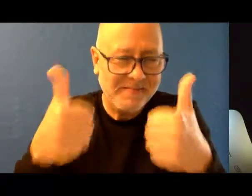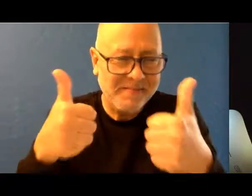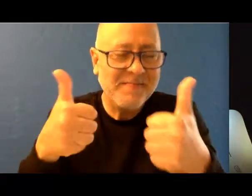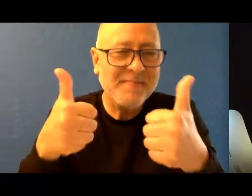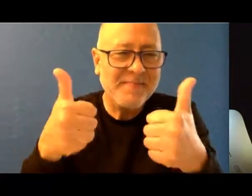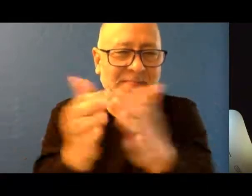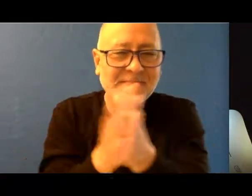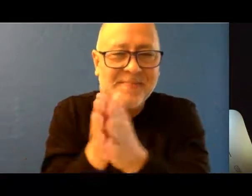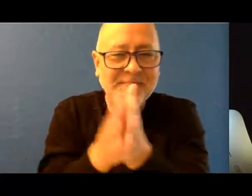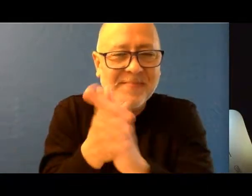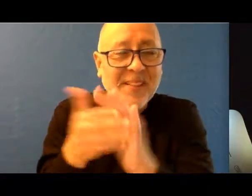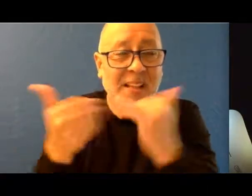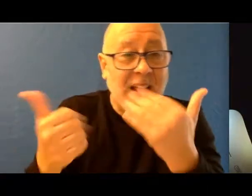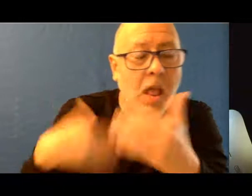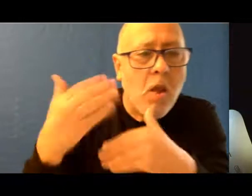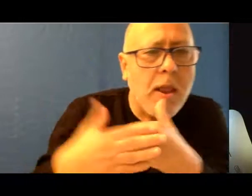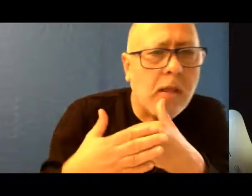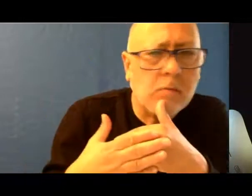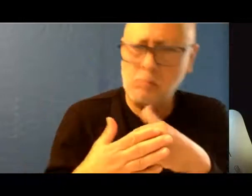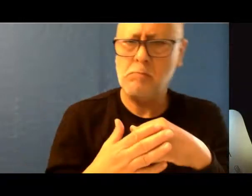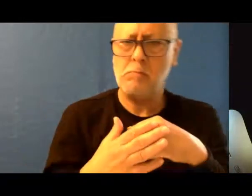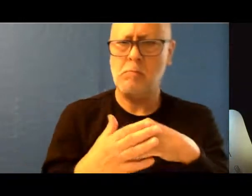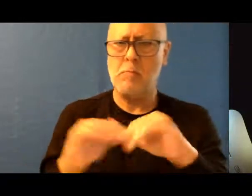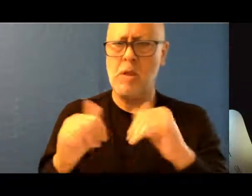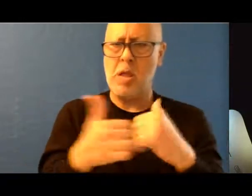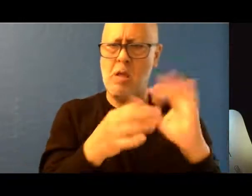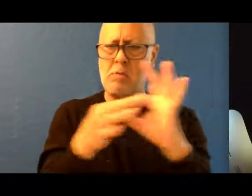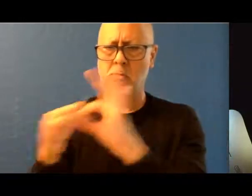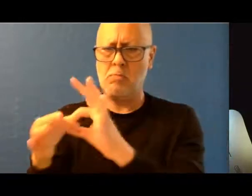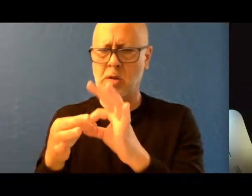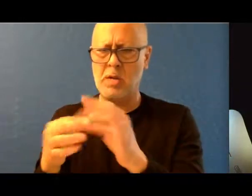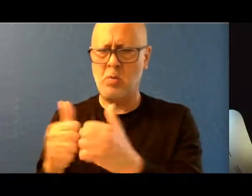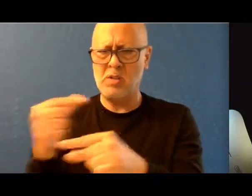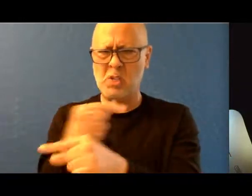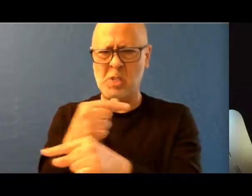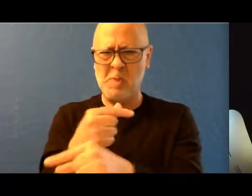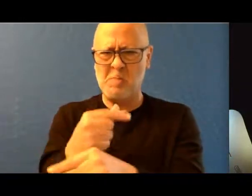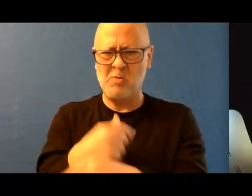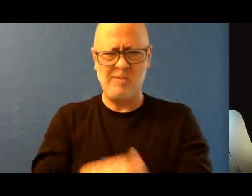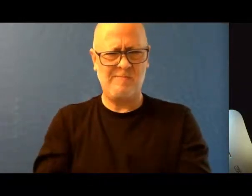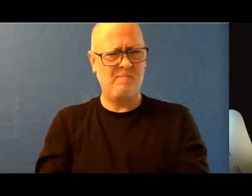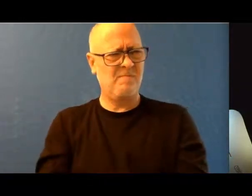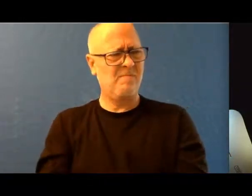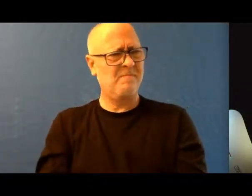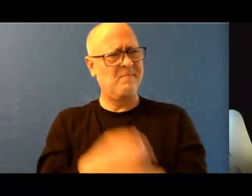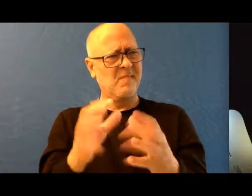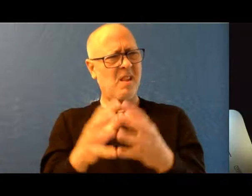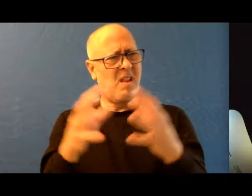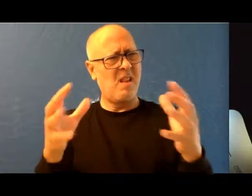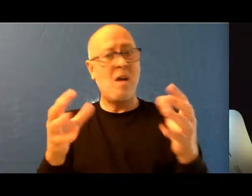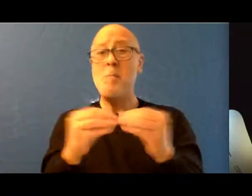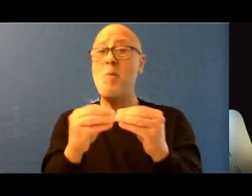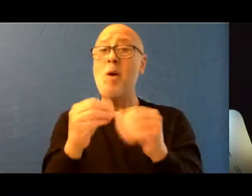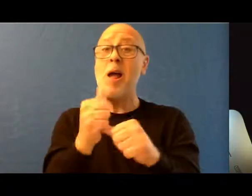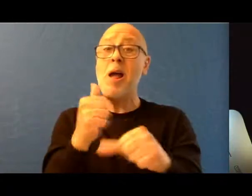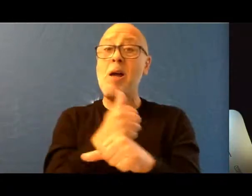So now we're going to look at how this applies with geometry, because a lot of algebra you're going to see in your further classes. So